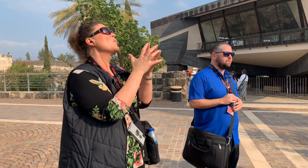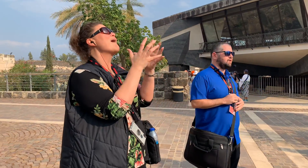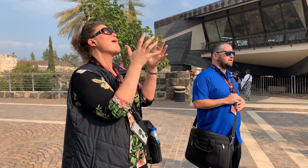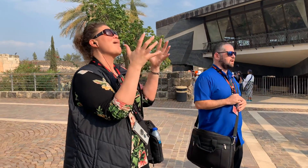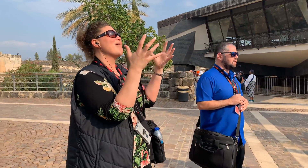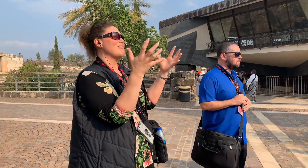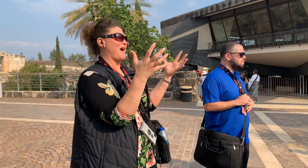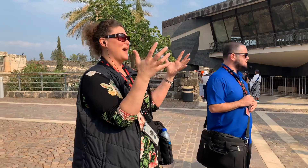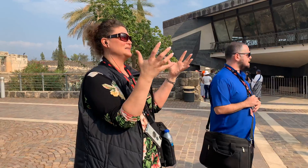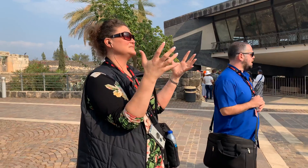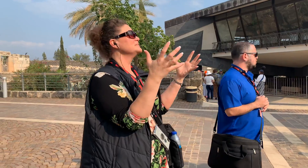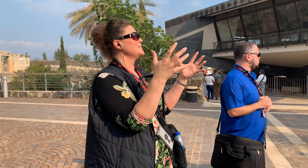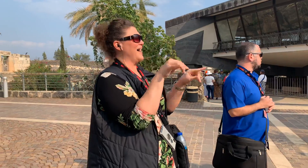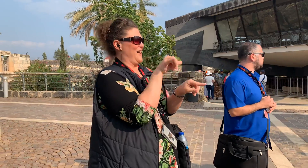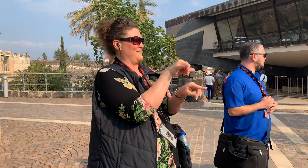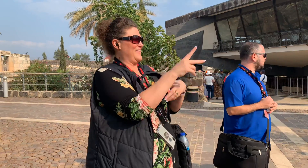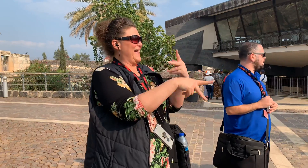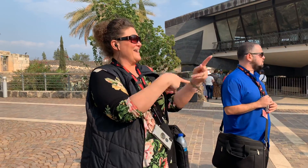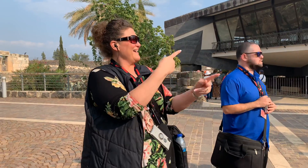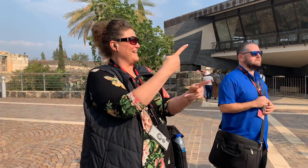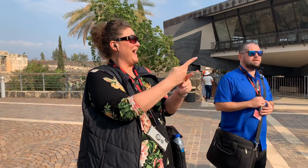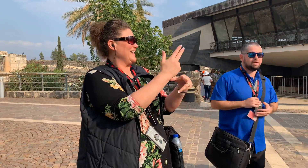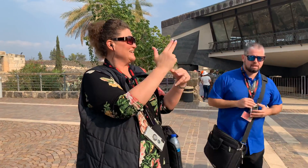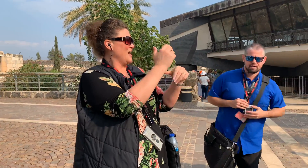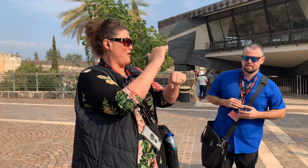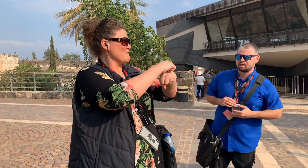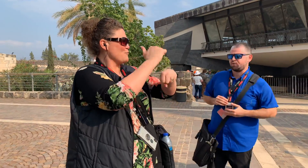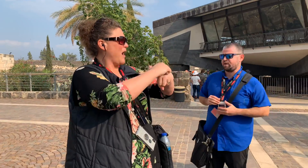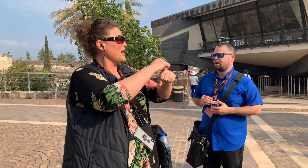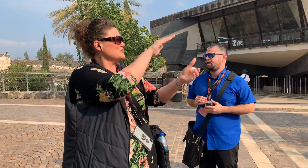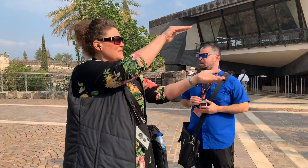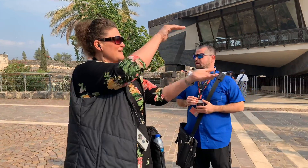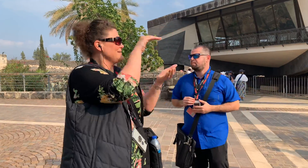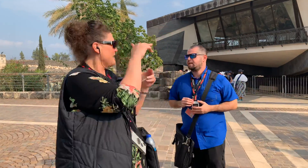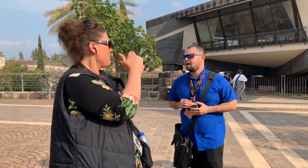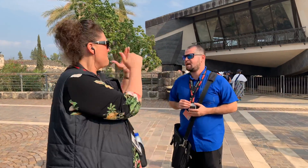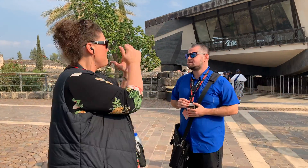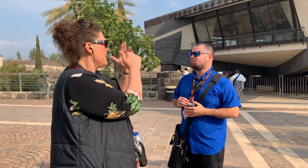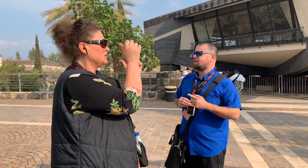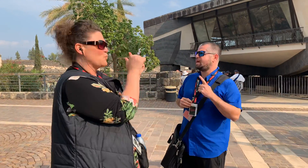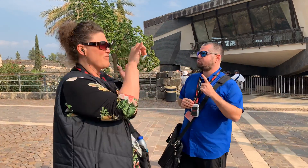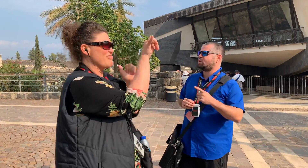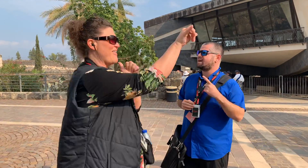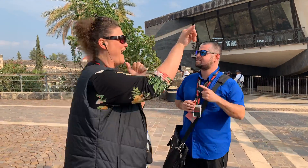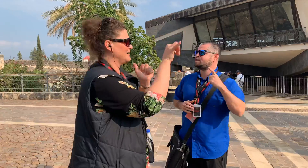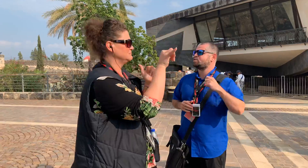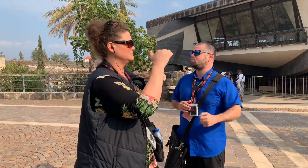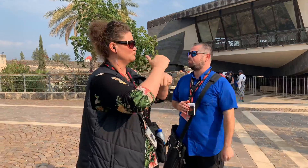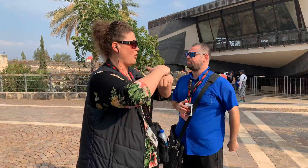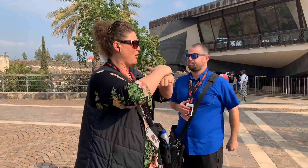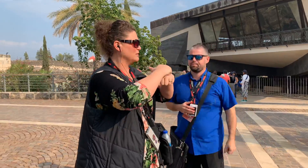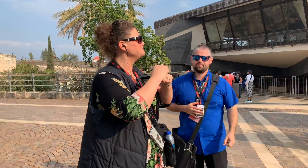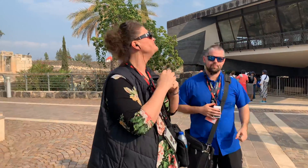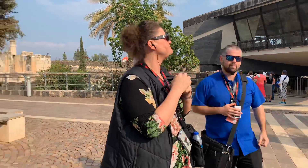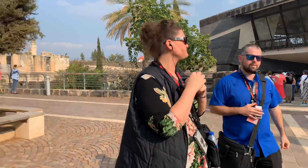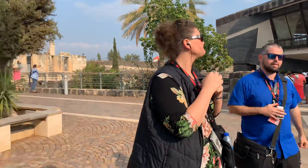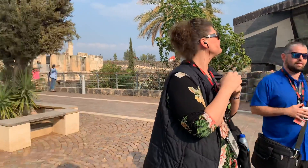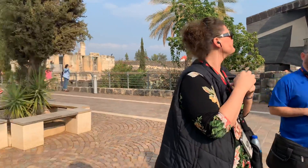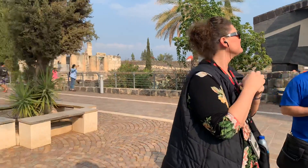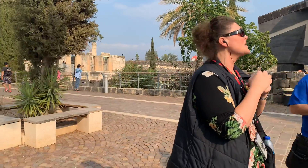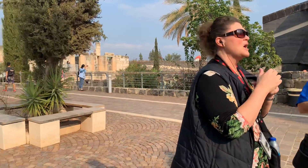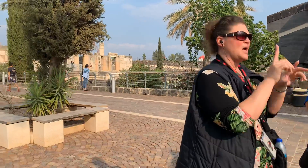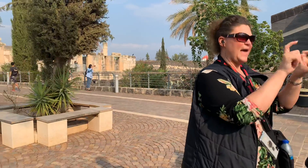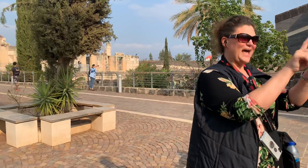of basalt buildings in this area. But guys, I would like to ask you,